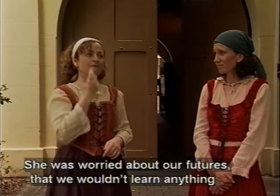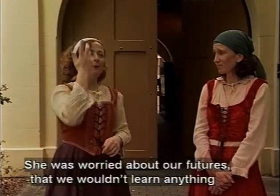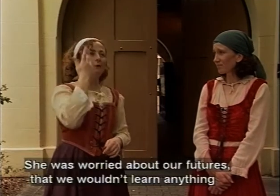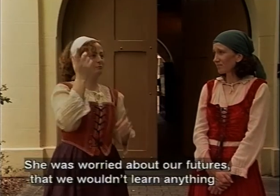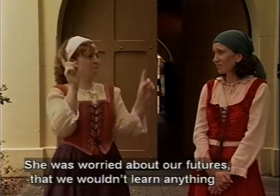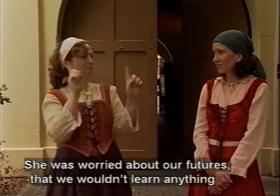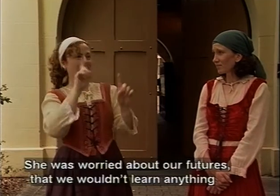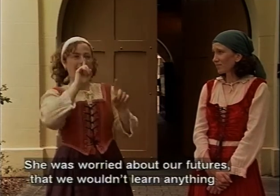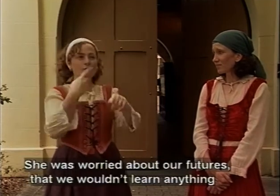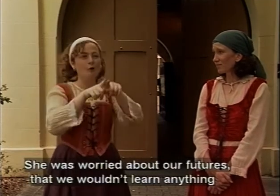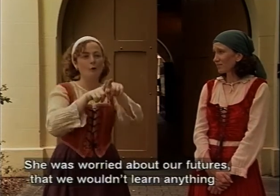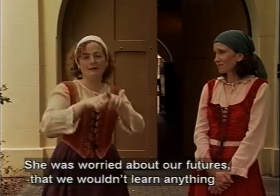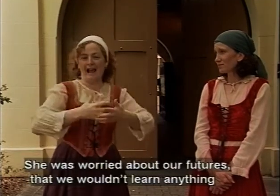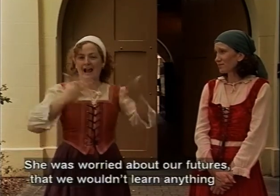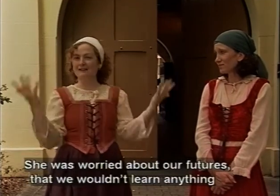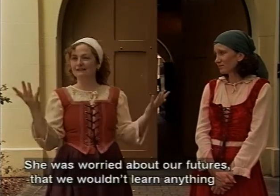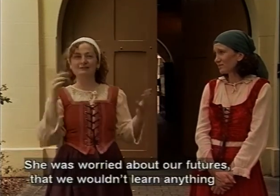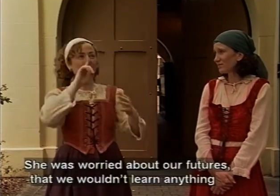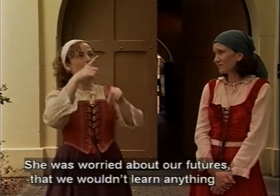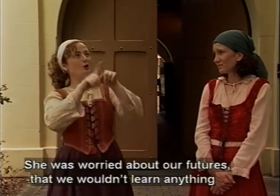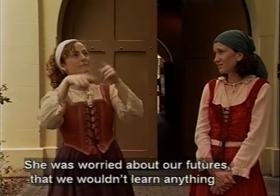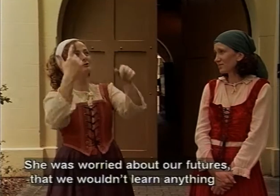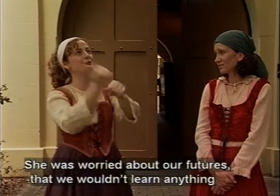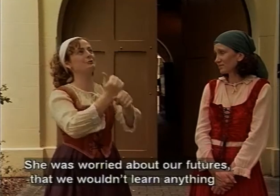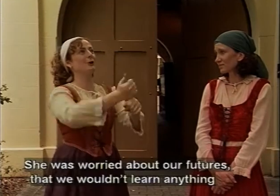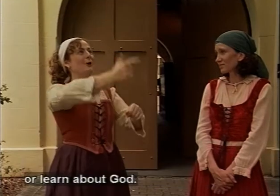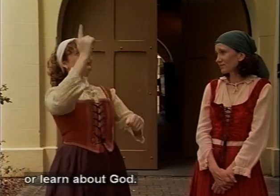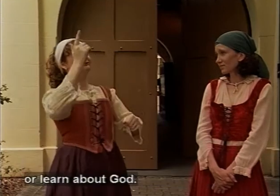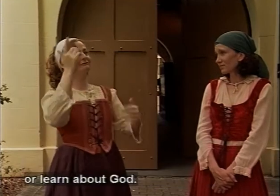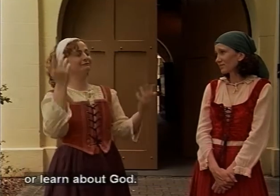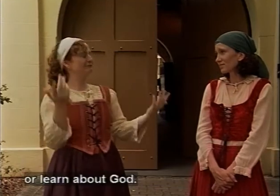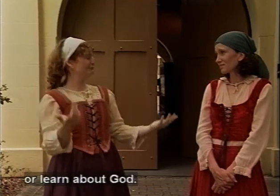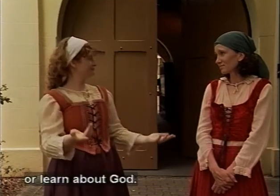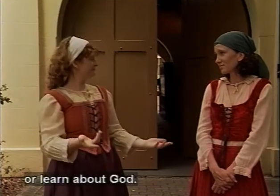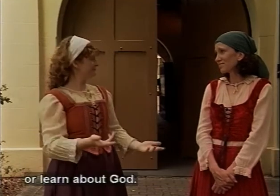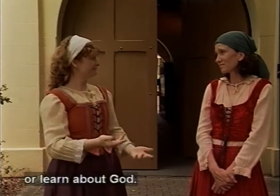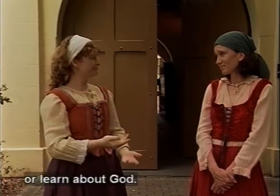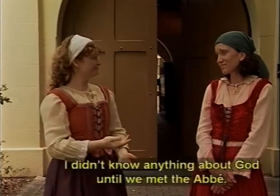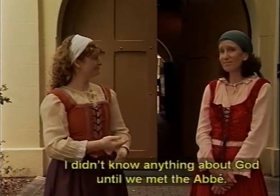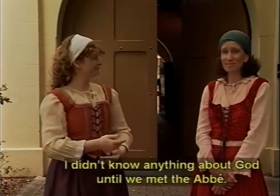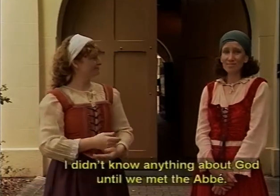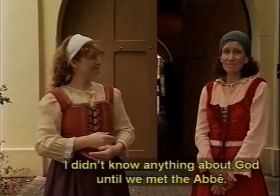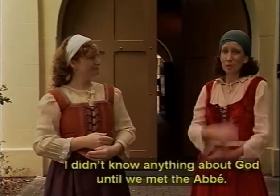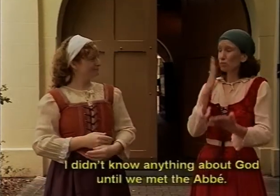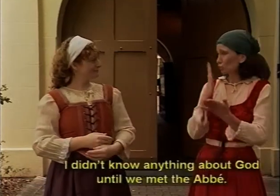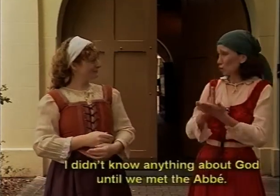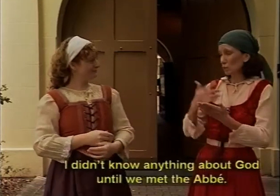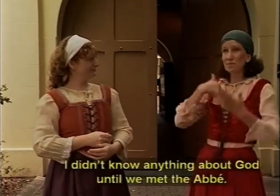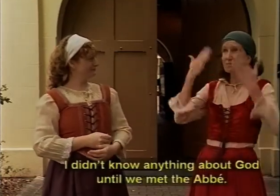about our futures, that we wouldn't be able to learn anything, that we wouldn't learn about God. It's true, I didn't